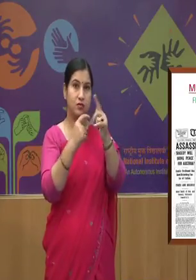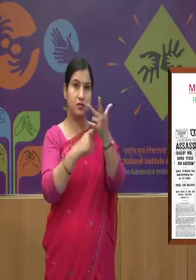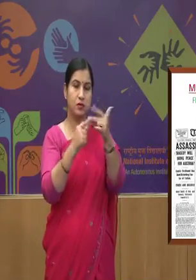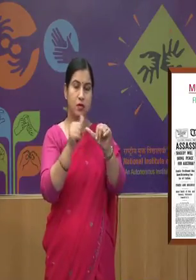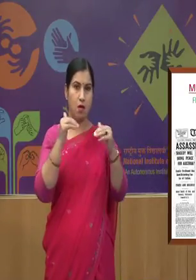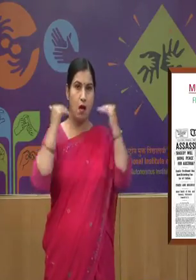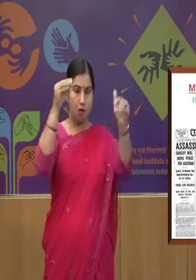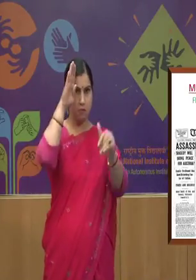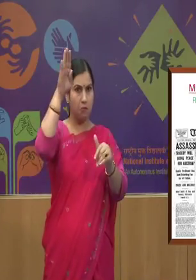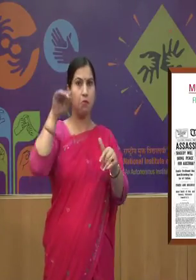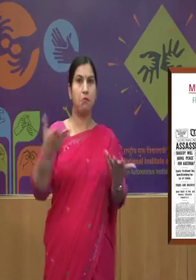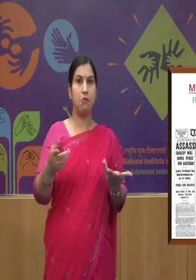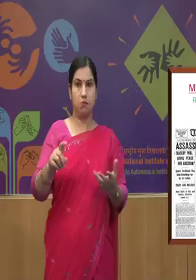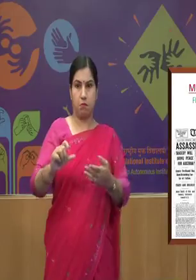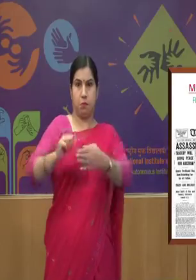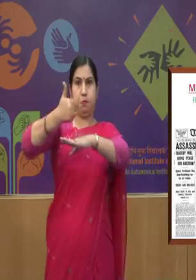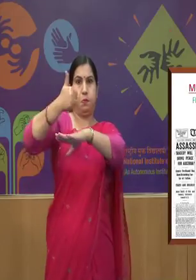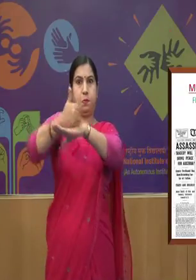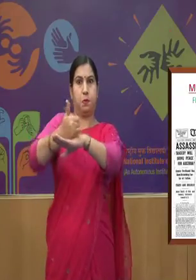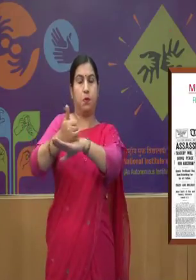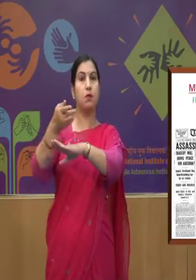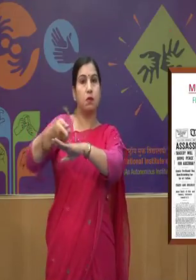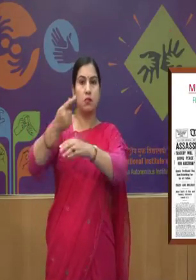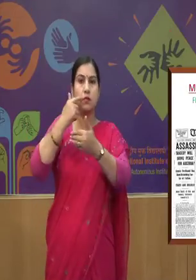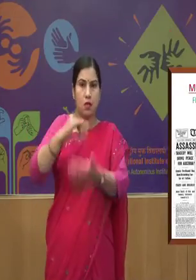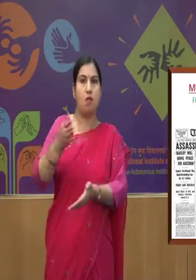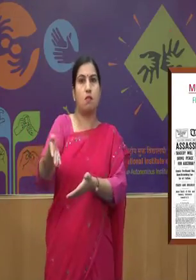or we can say successor of Austria.